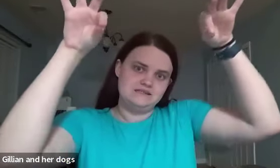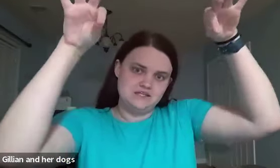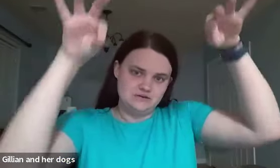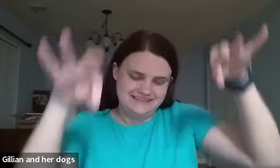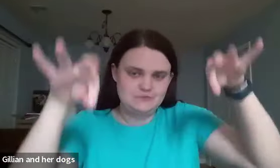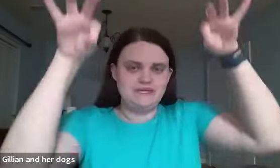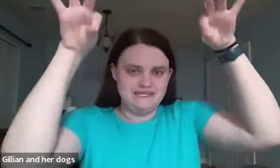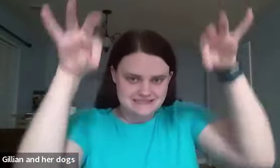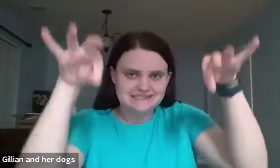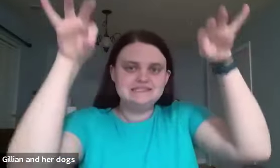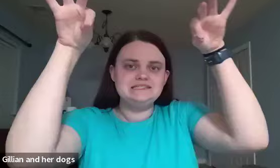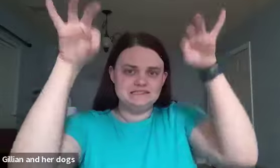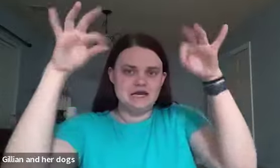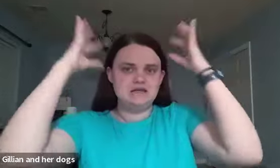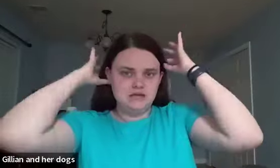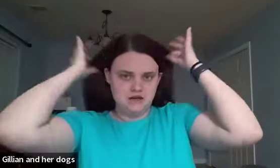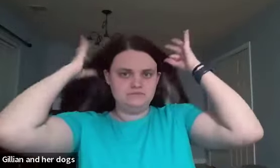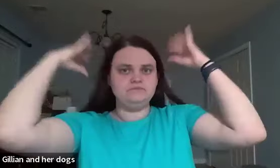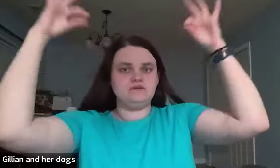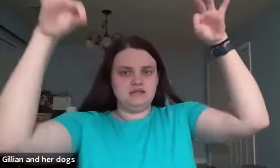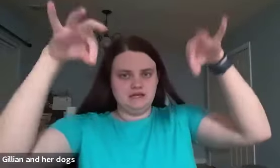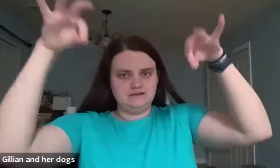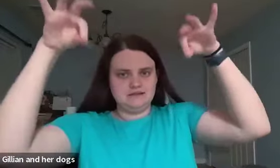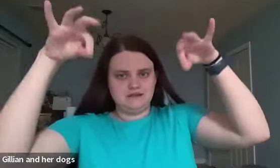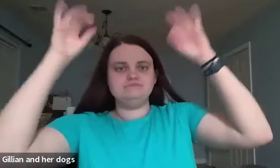nines and you're like dipping it. Dyed hair. I'll be like dyed.